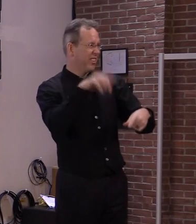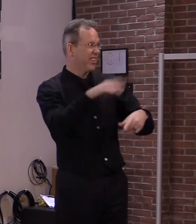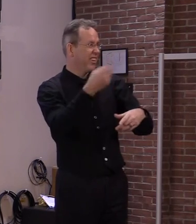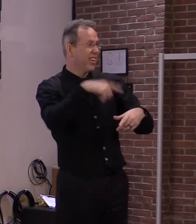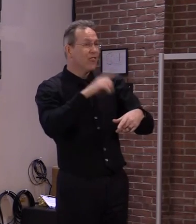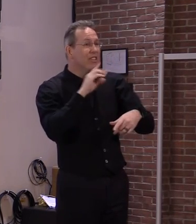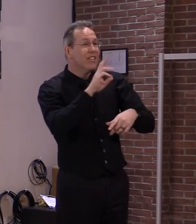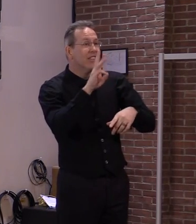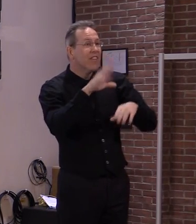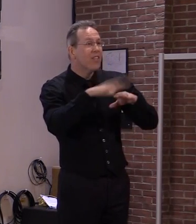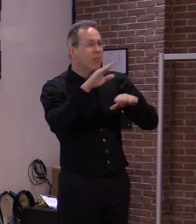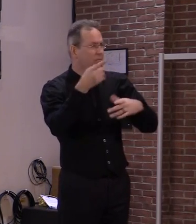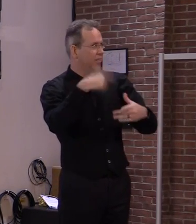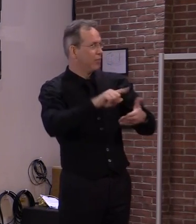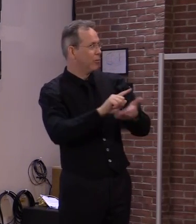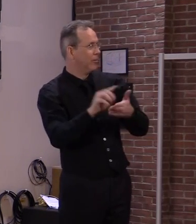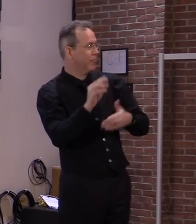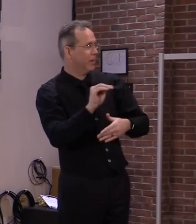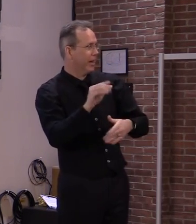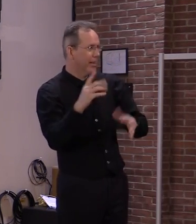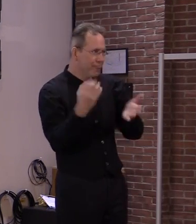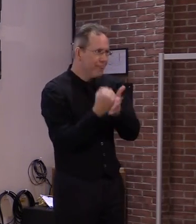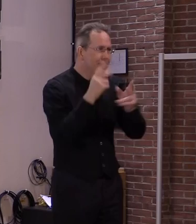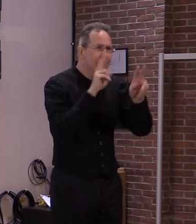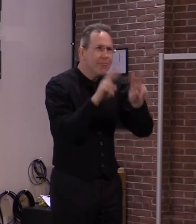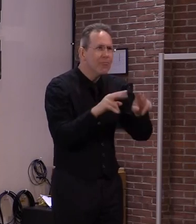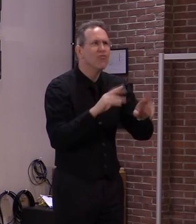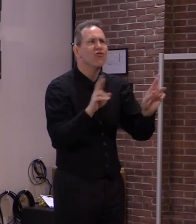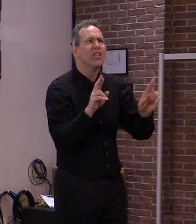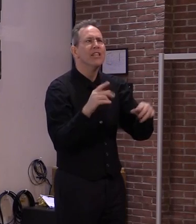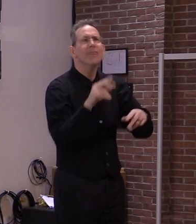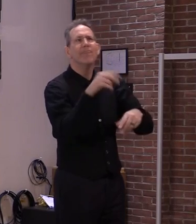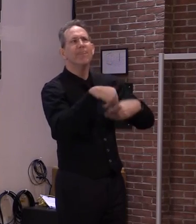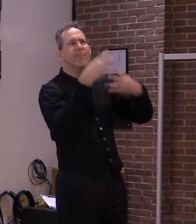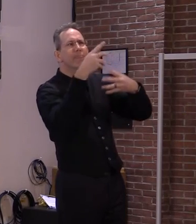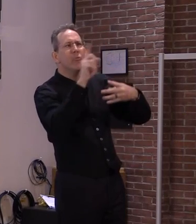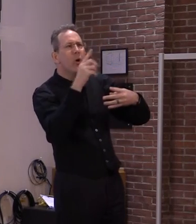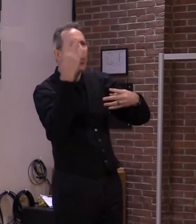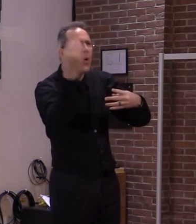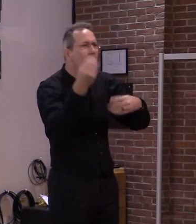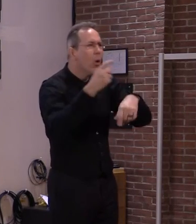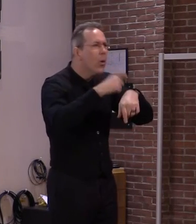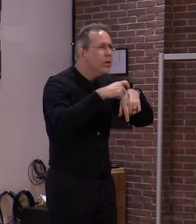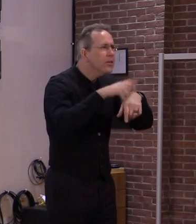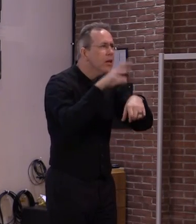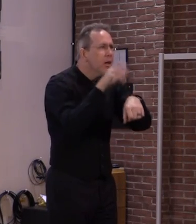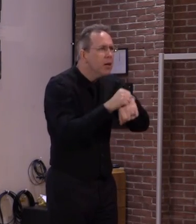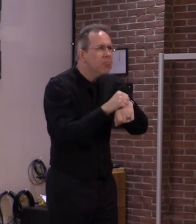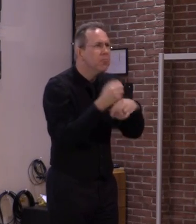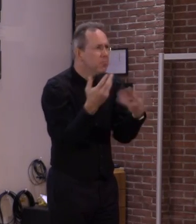website. You're already registered. And then you pick your time, date, and place